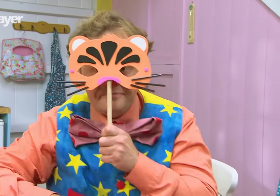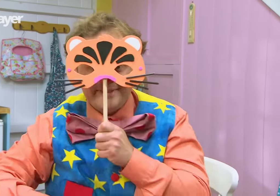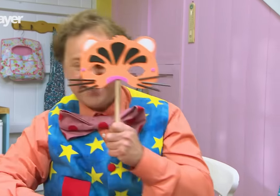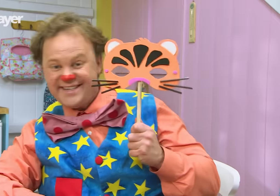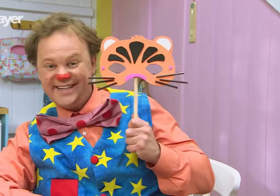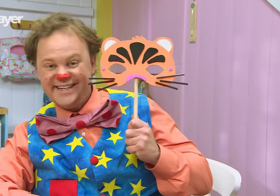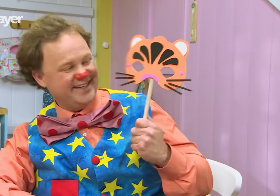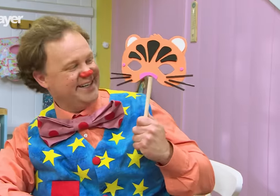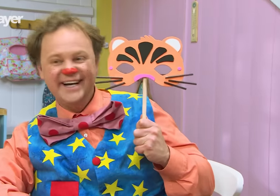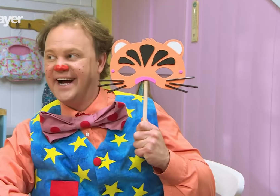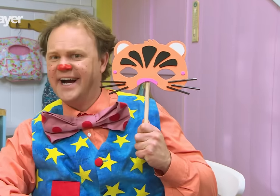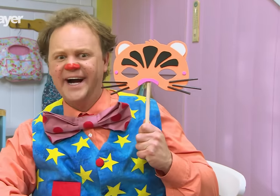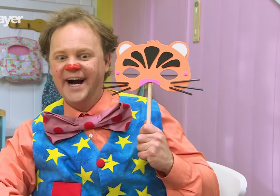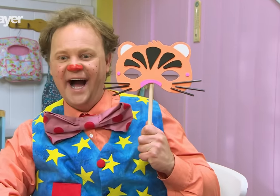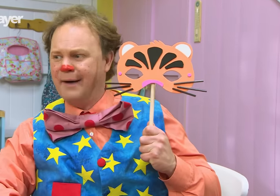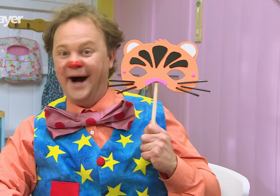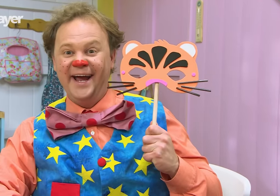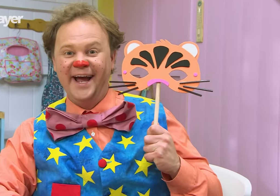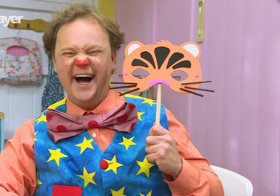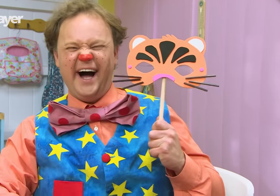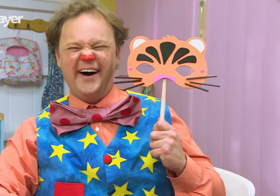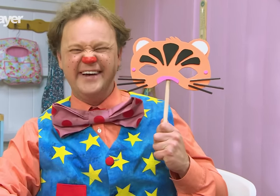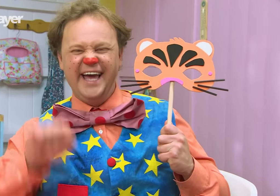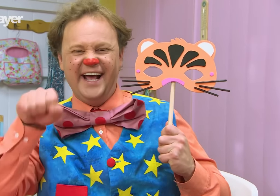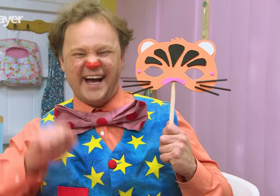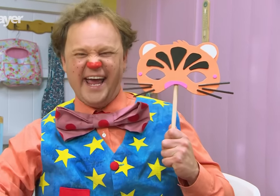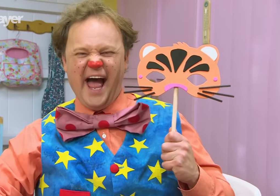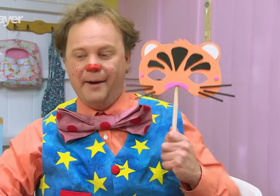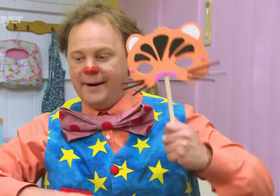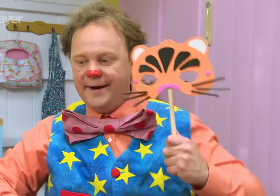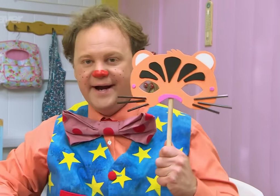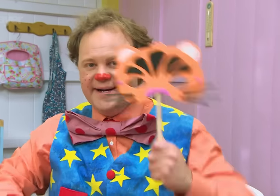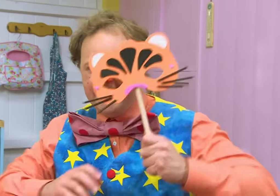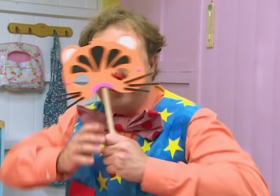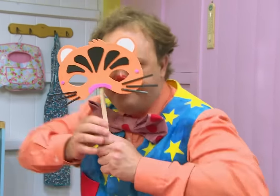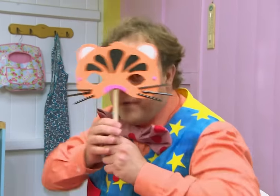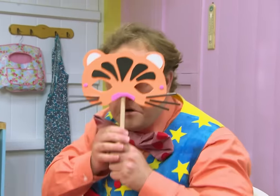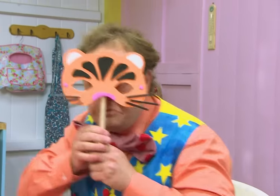You're a tumble tiger. Am I? Oh, yes, I am.